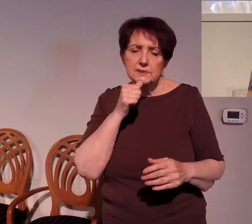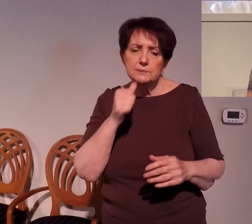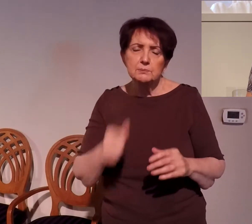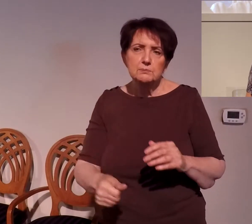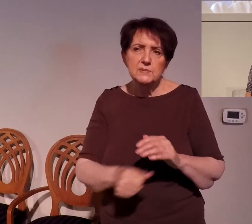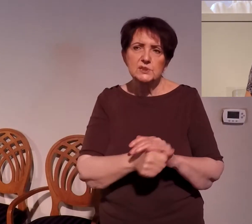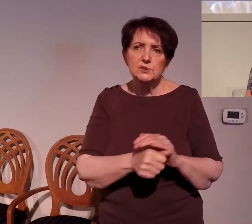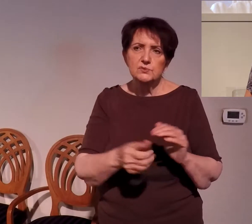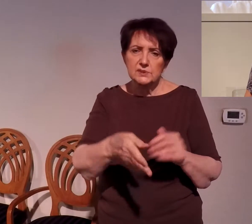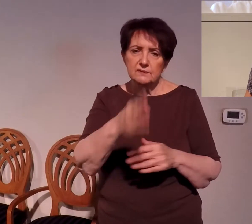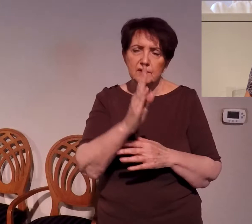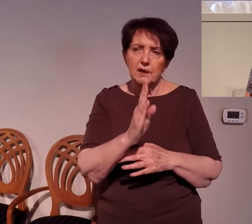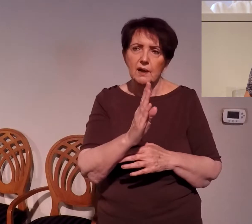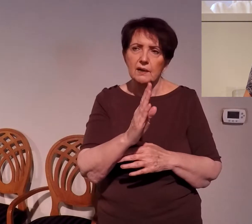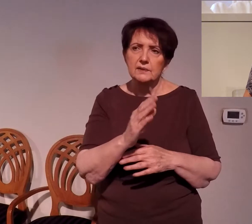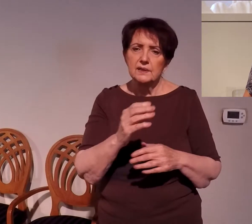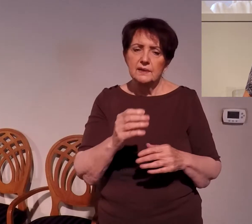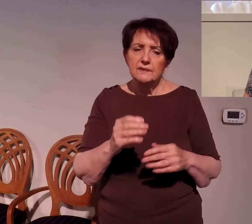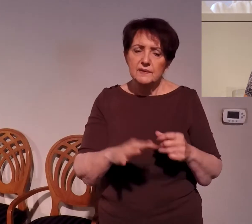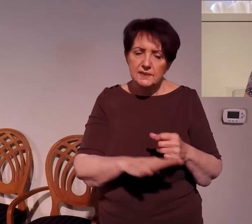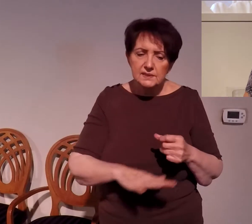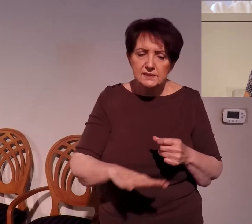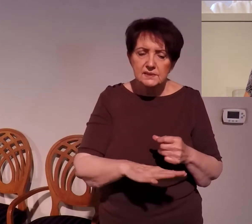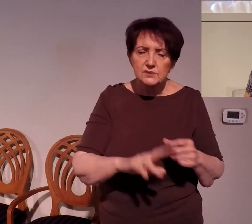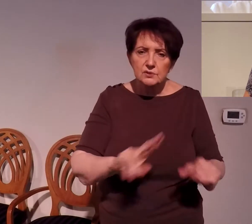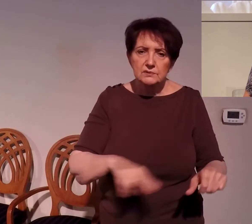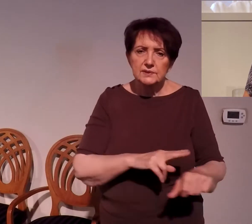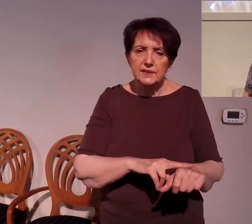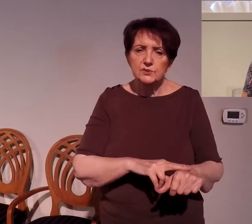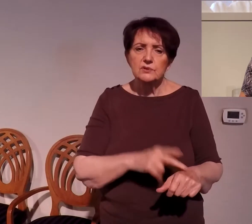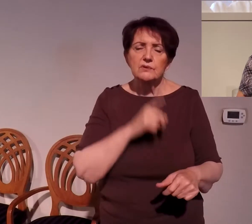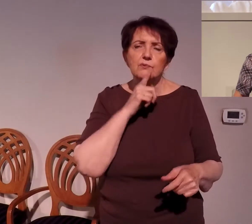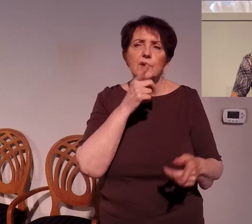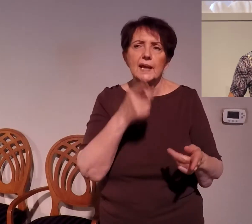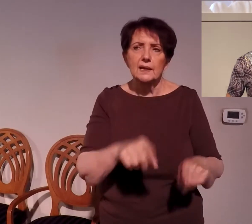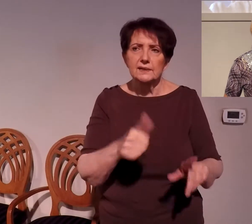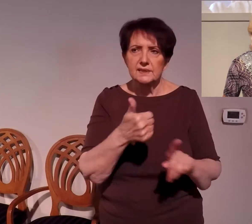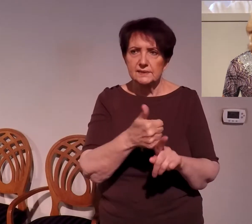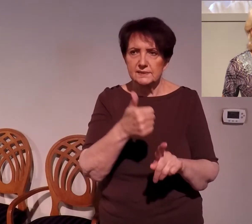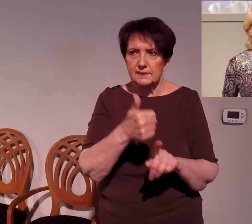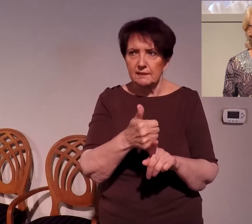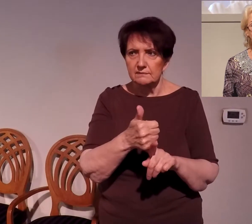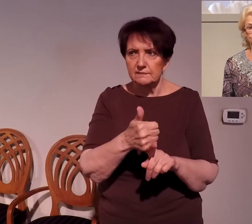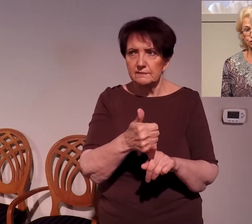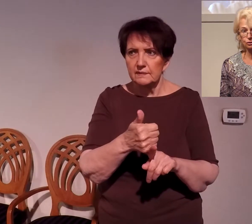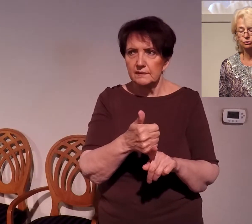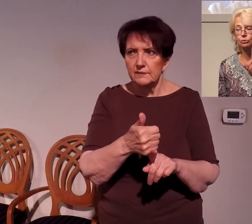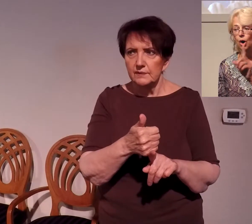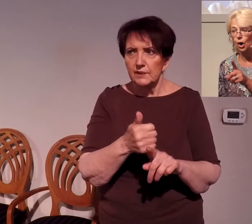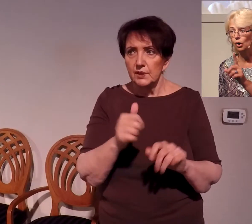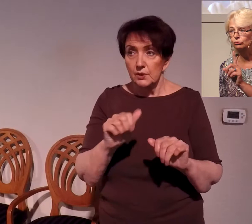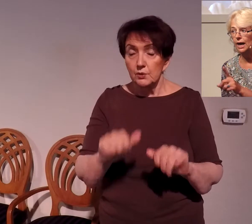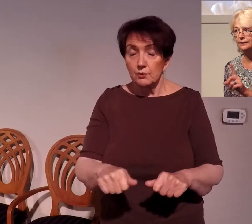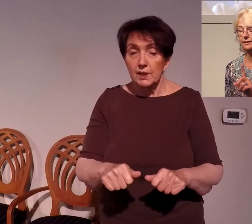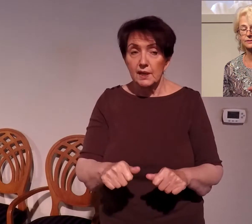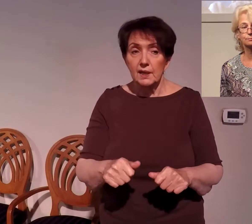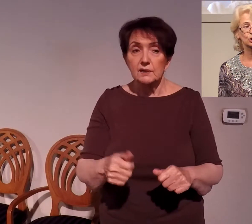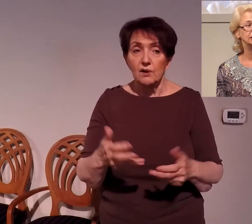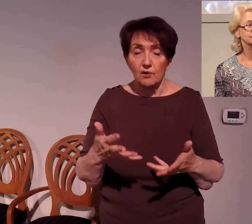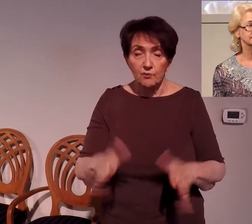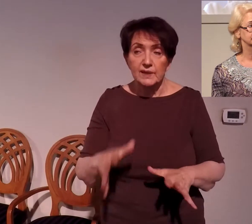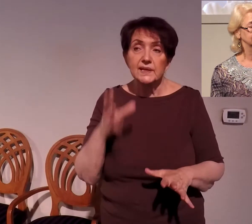of the absolute essential nature of reality. You can and do